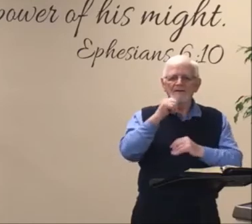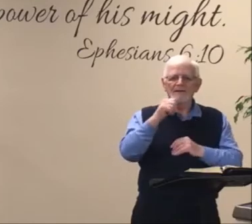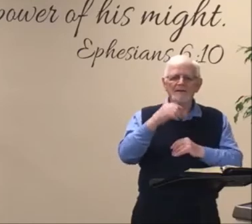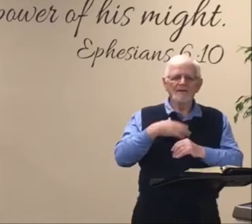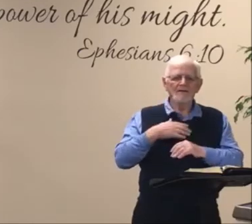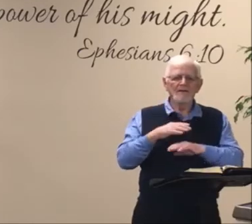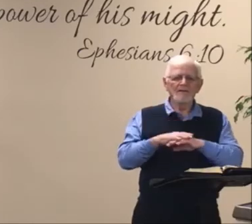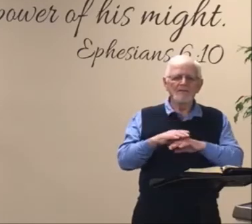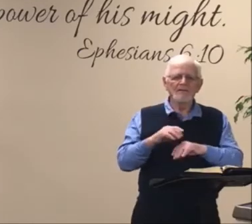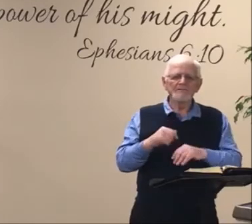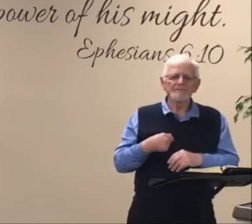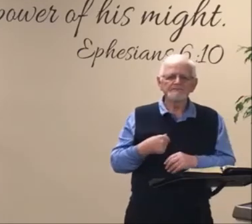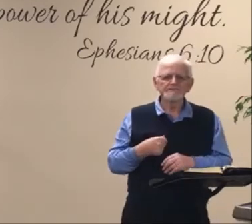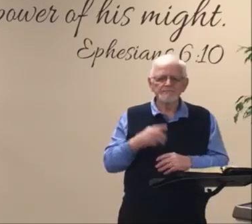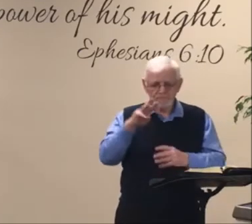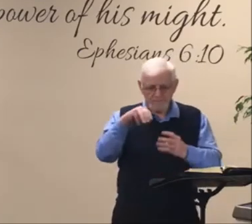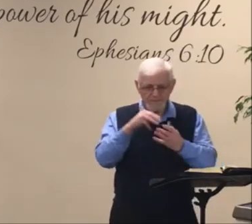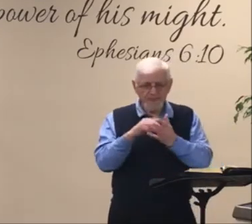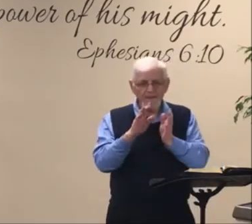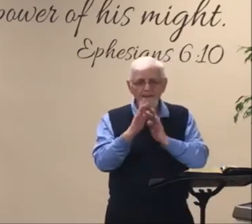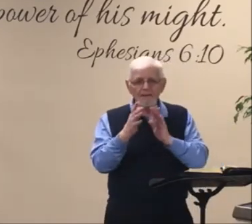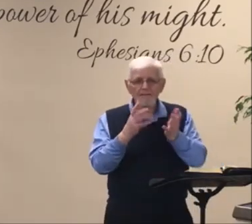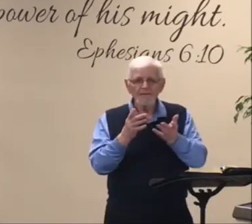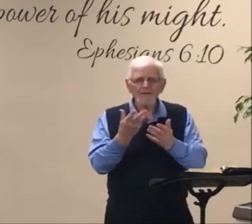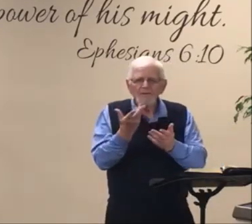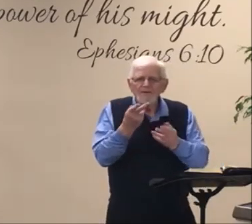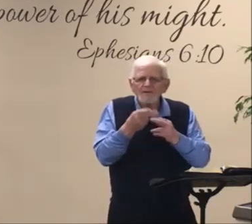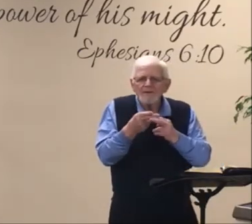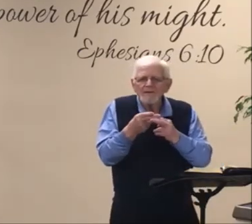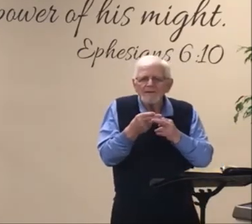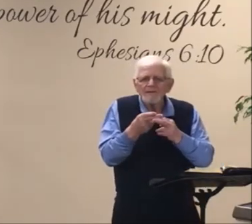In the middle of Bible school. What's your name?